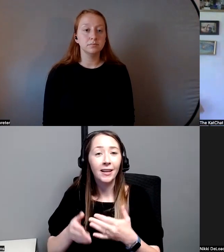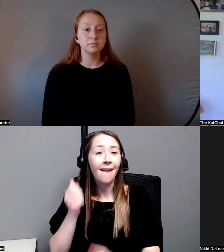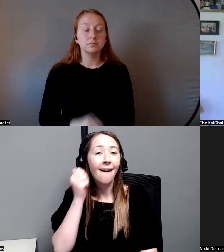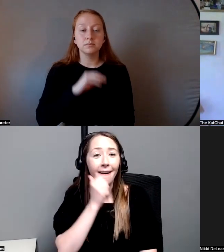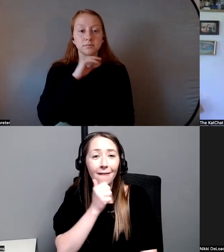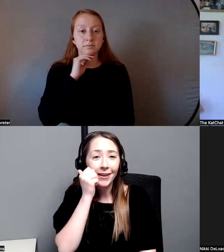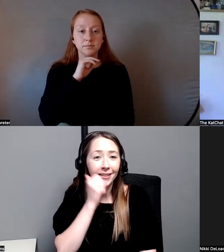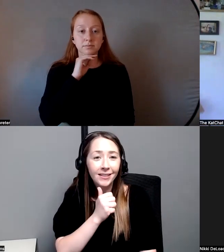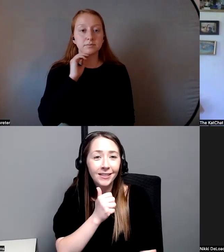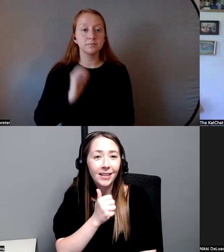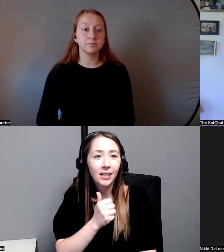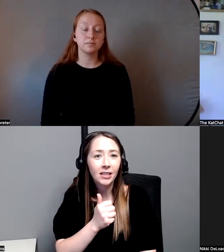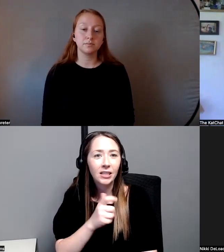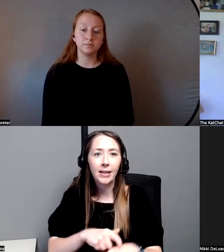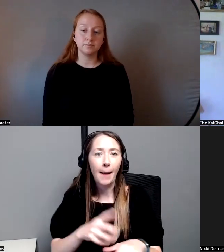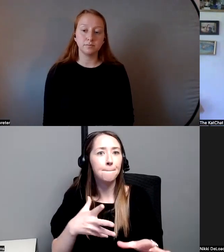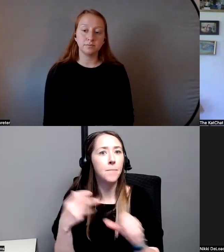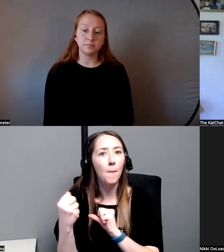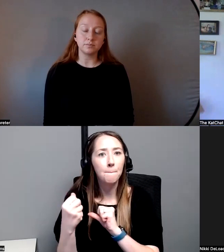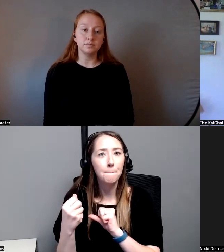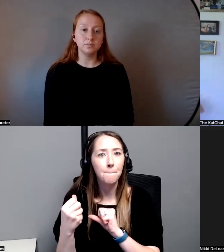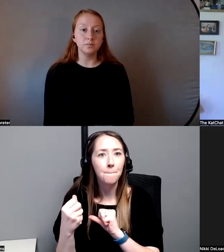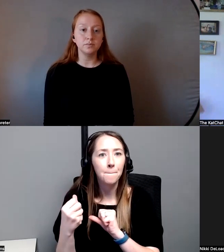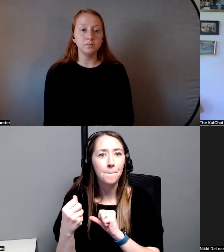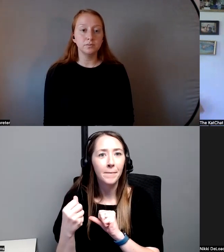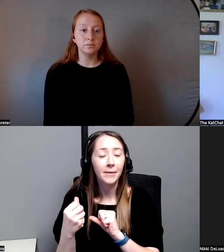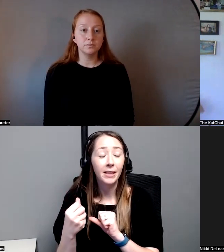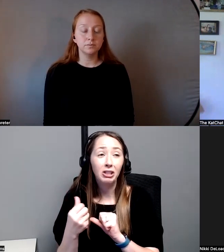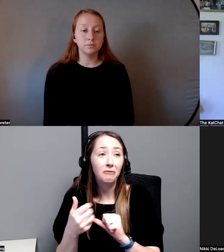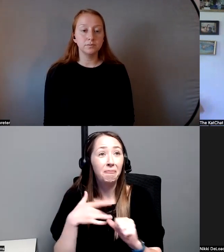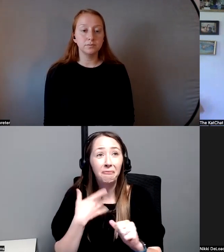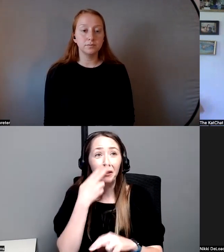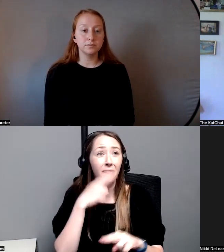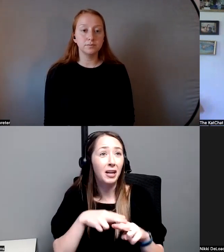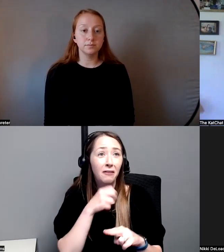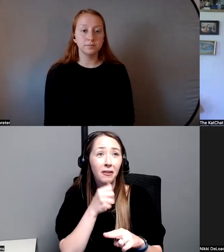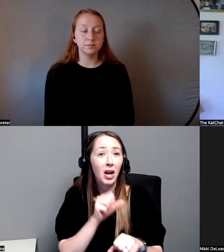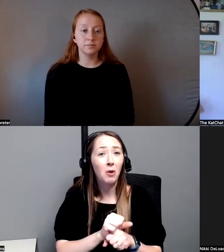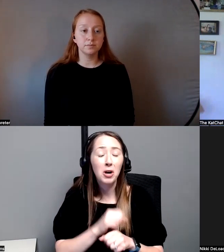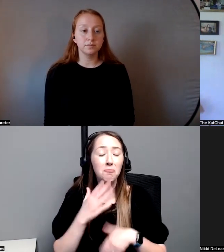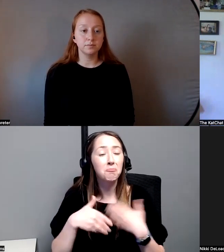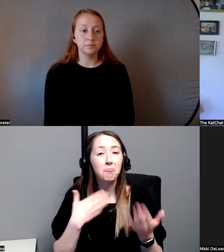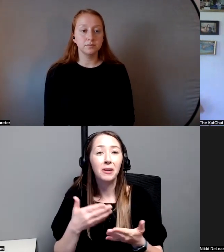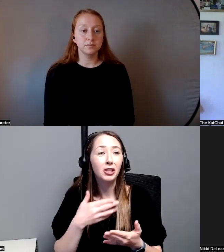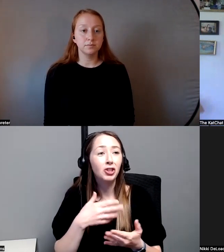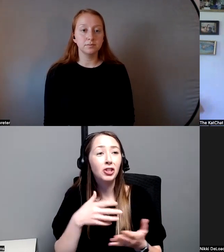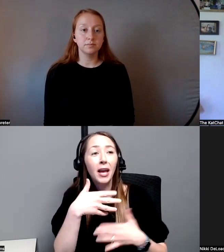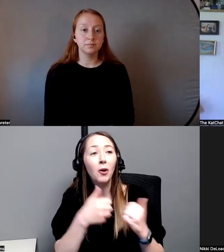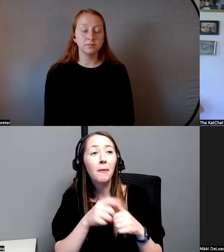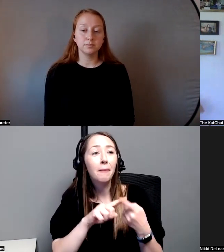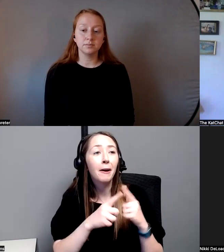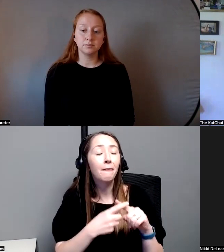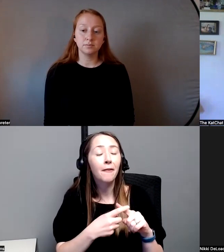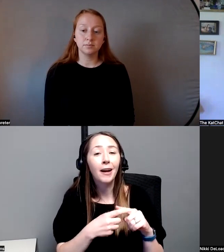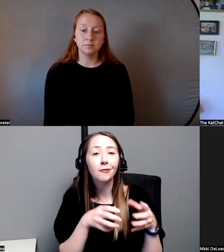day. It just flies by because, like I said, it just doesn't even feel like work. It feels like I'm just hanging out with some of